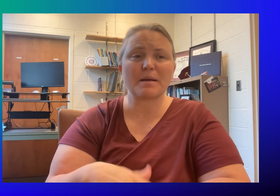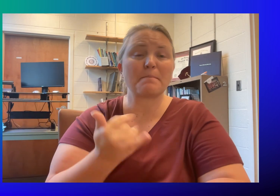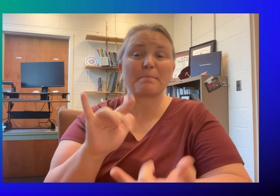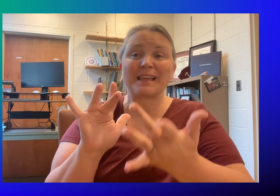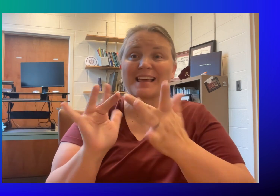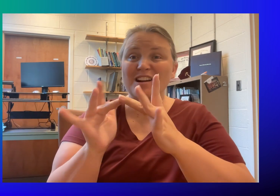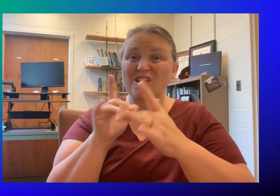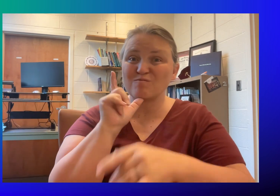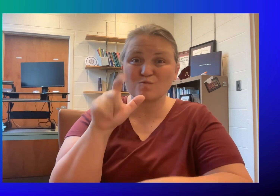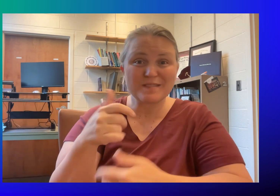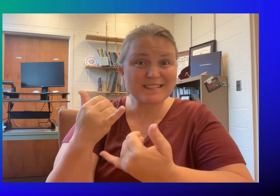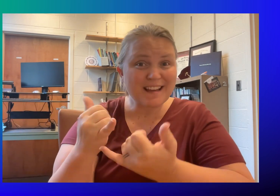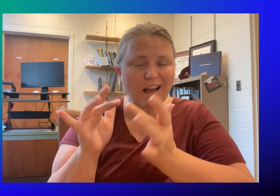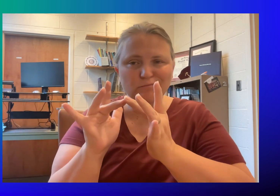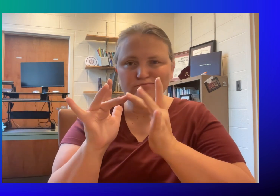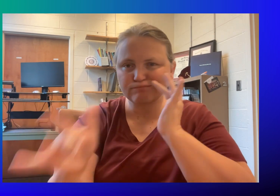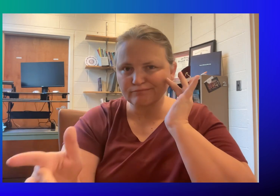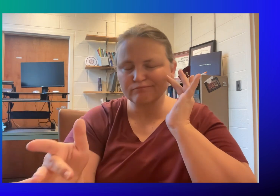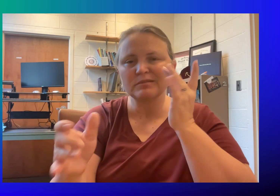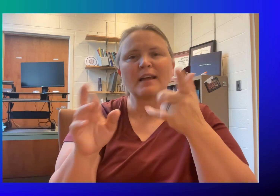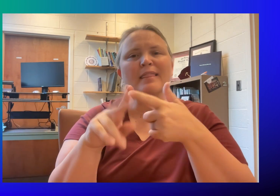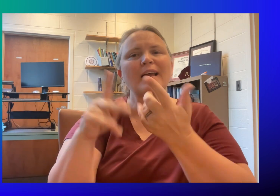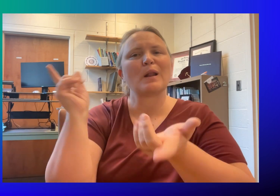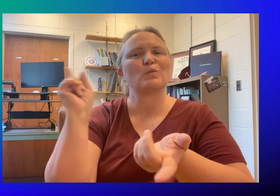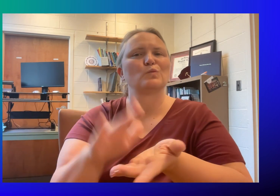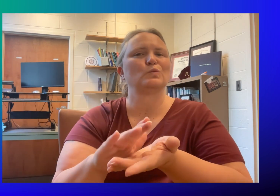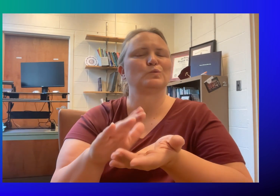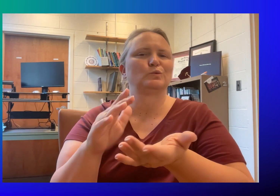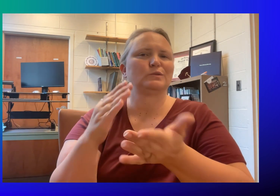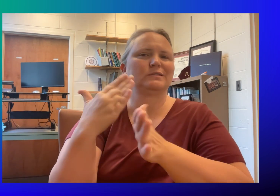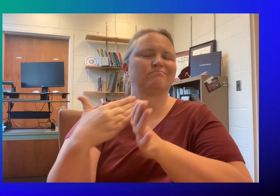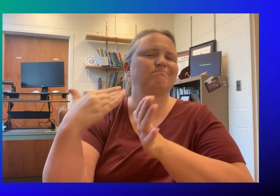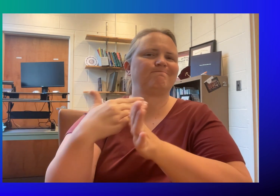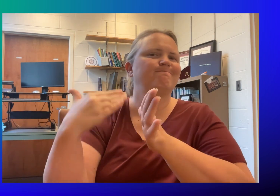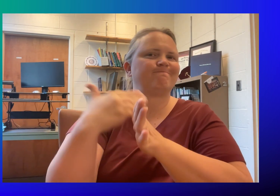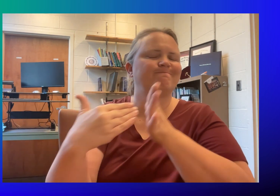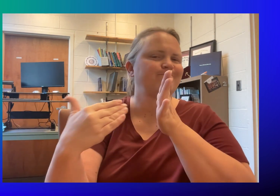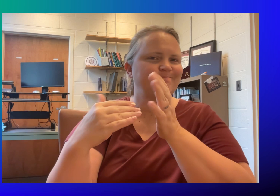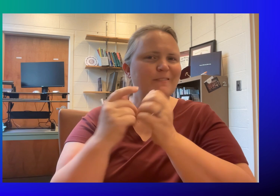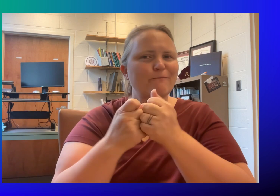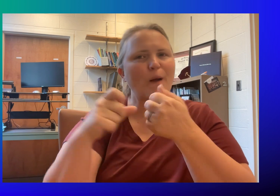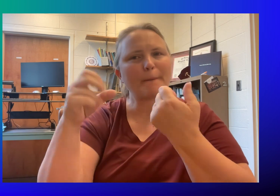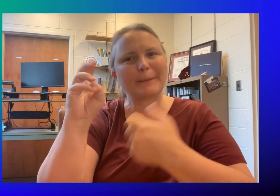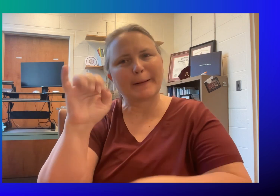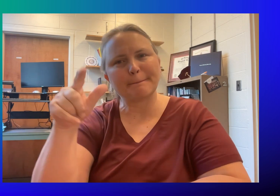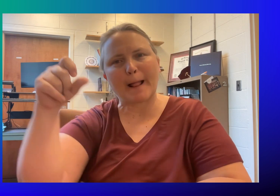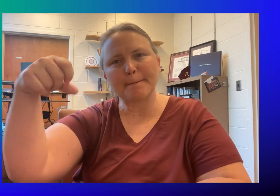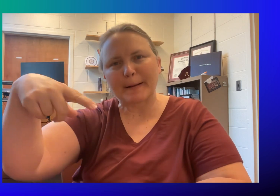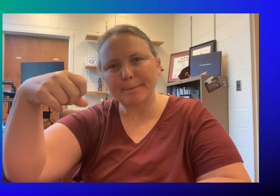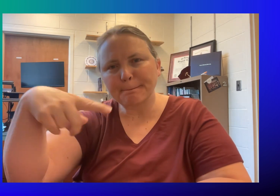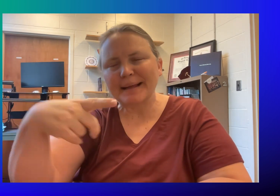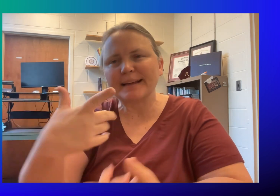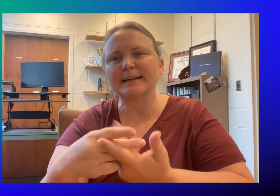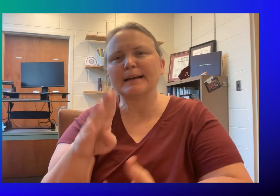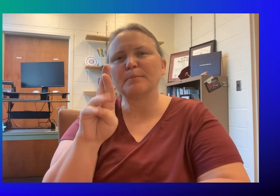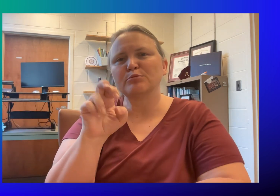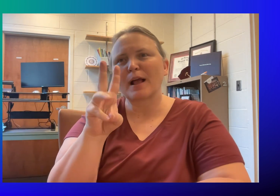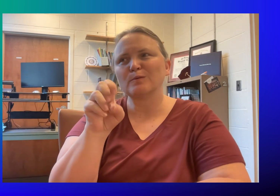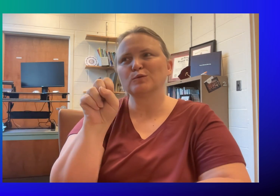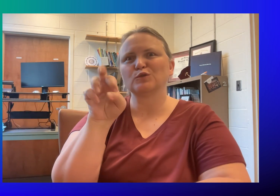need the internet for the specific work that you're doing, you could completely be offline to help reduce some of those distractions. When you open a browser,